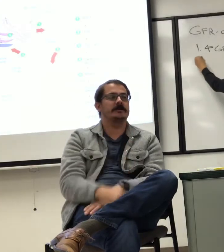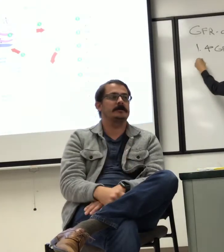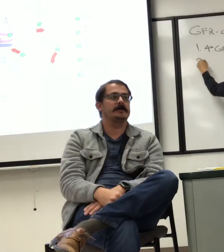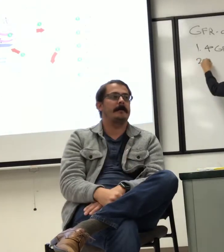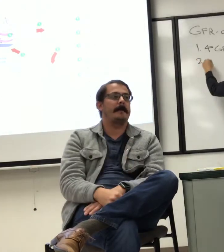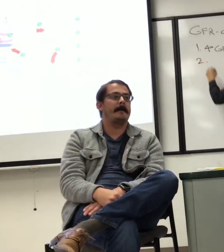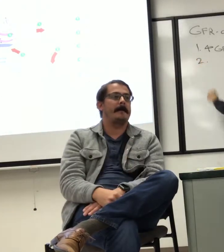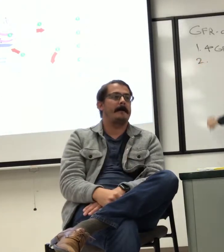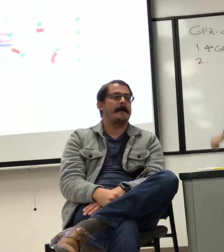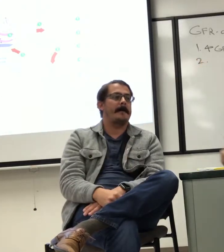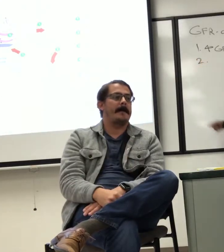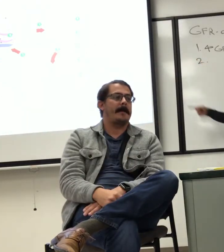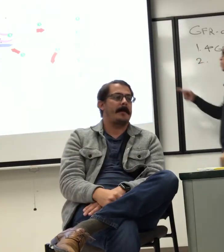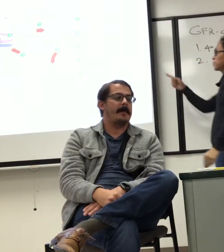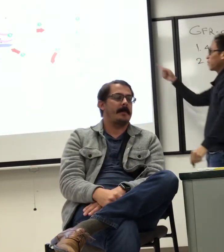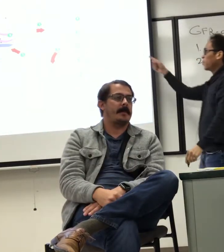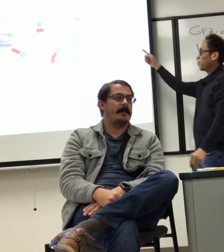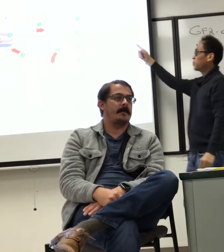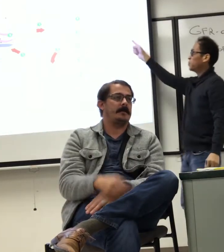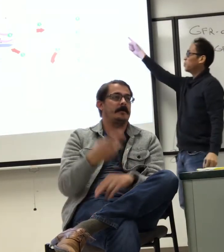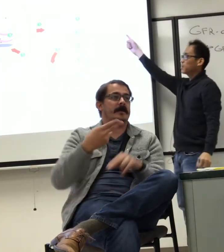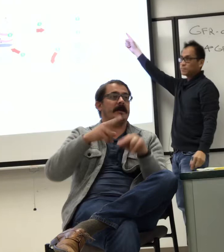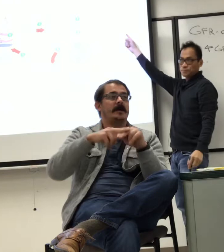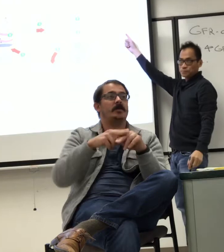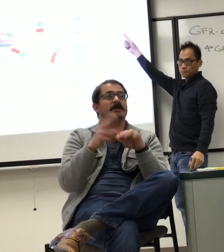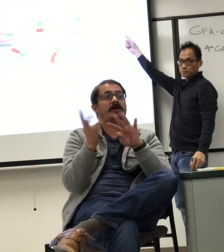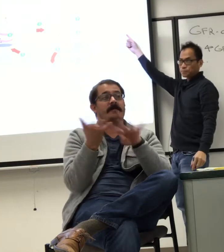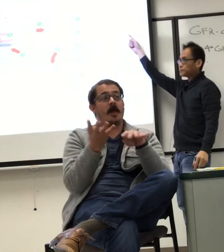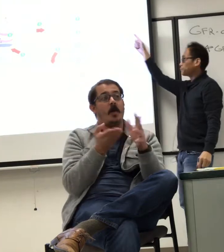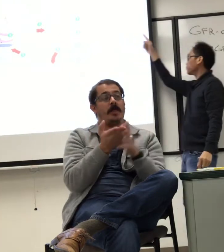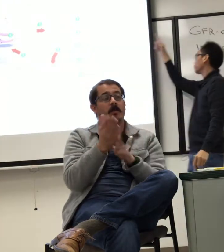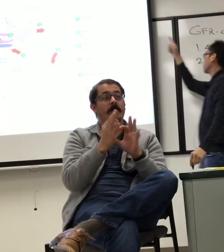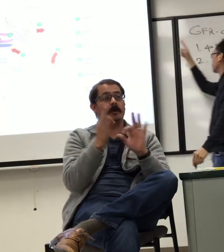2, you increase flow through the tube.